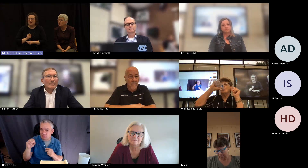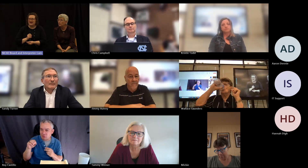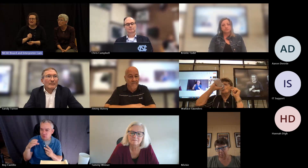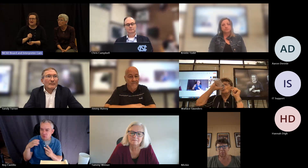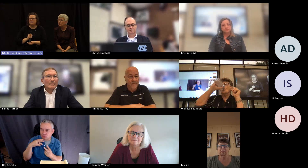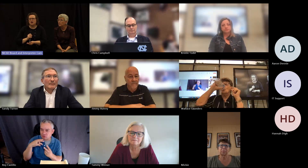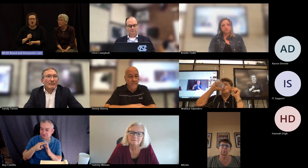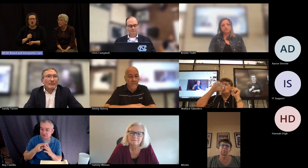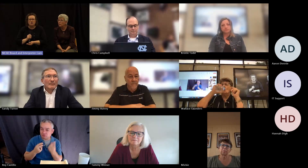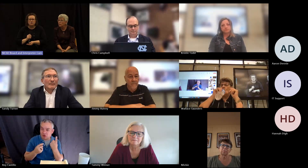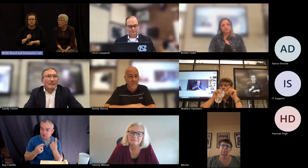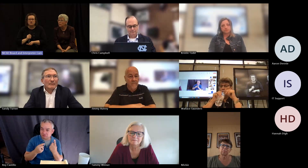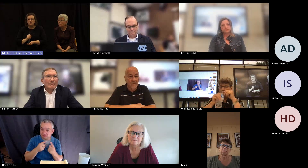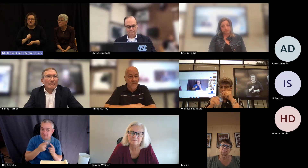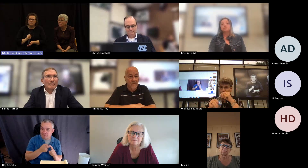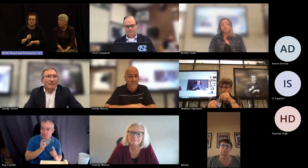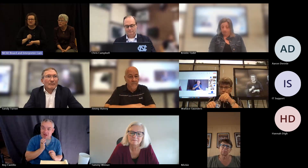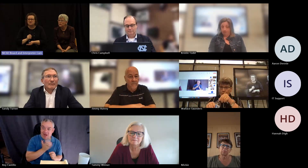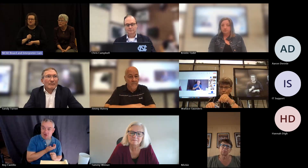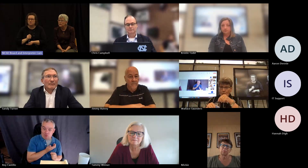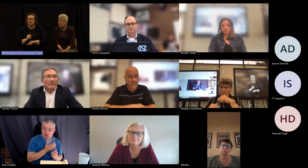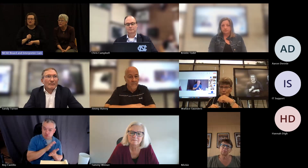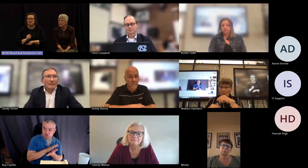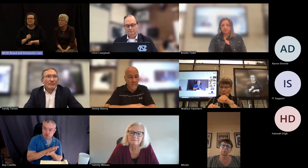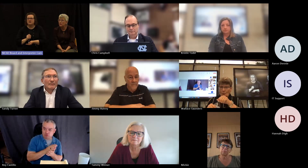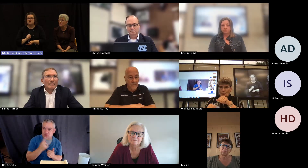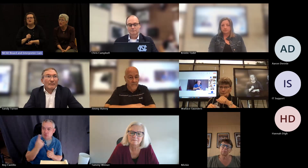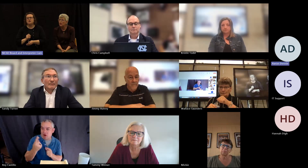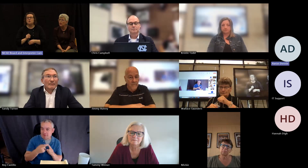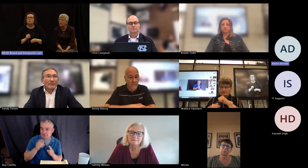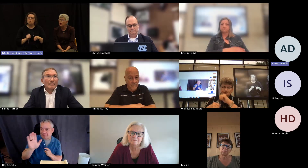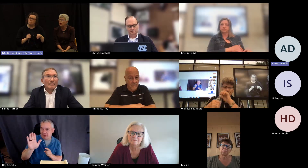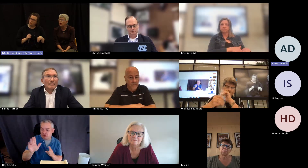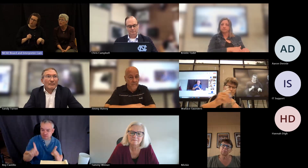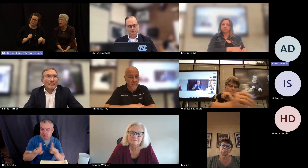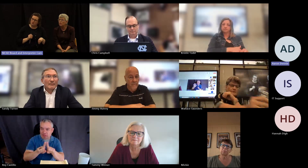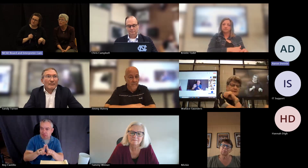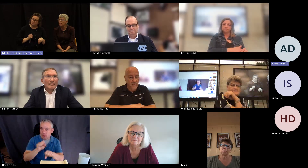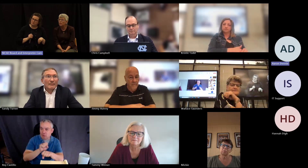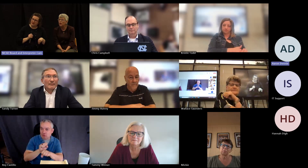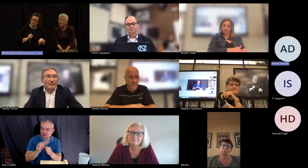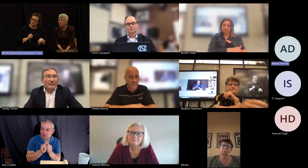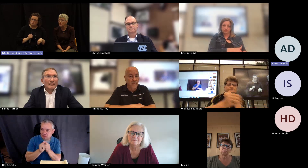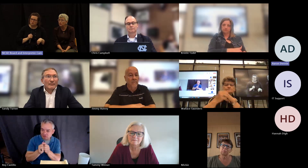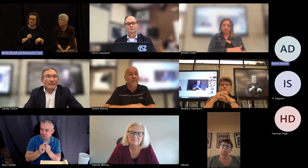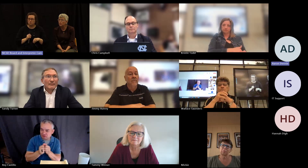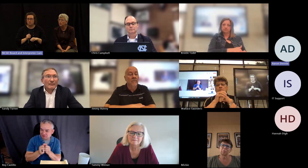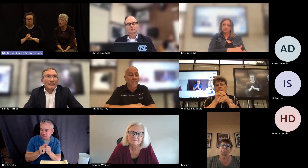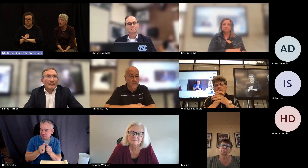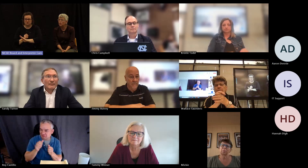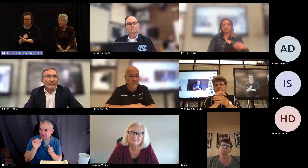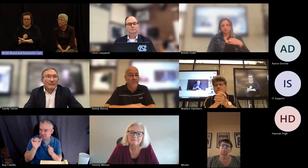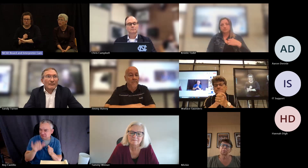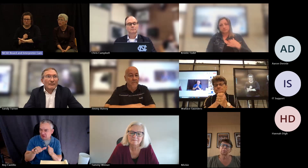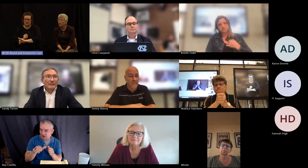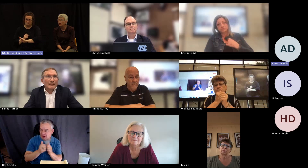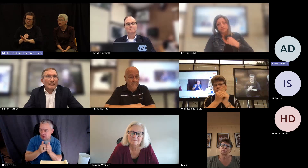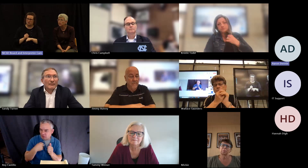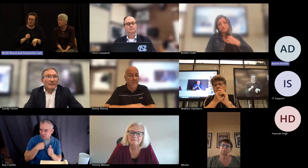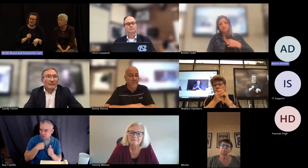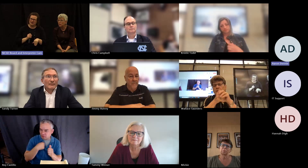we've had like co-coaching. So we could have, one person from our school and then one person